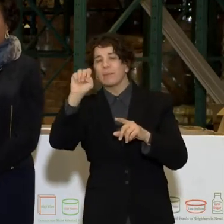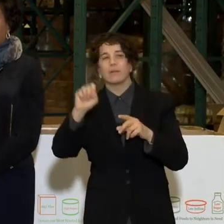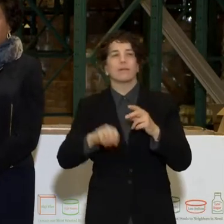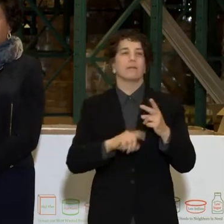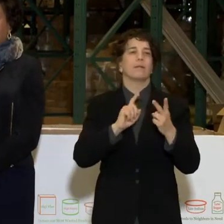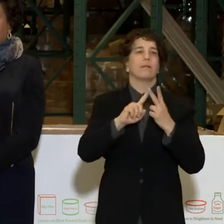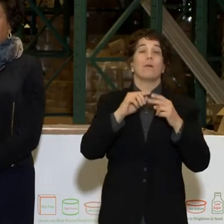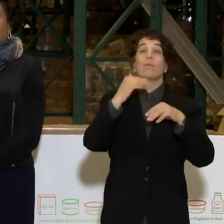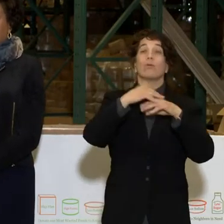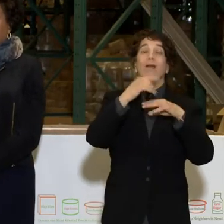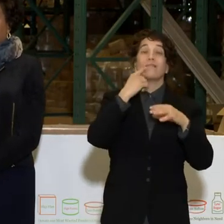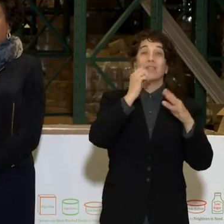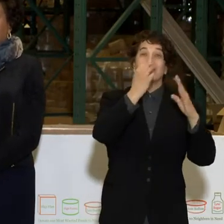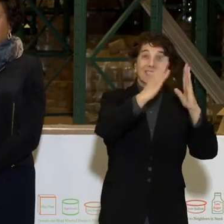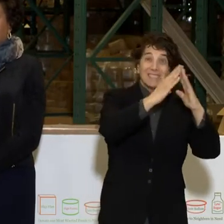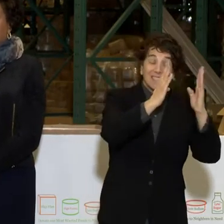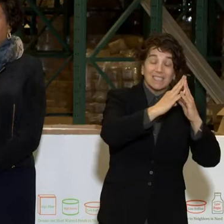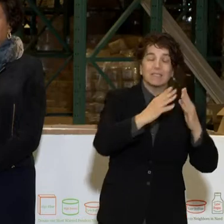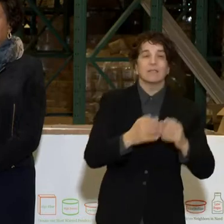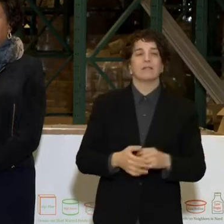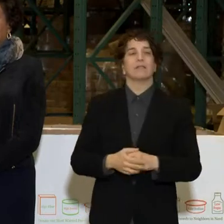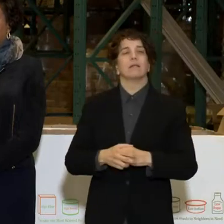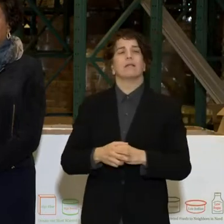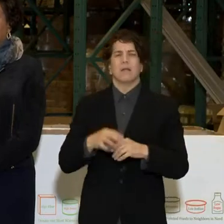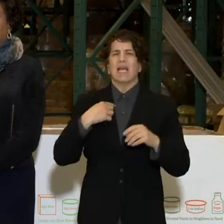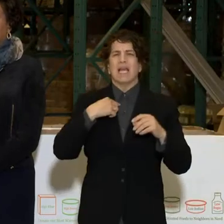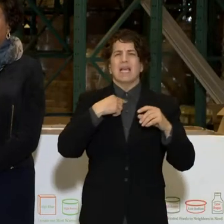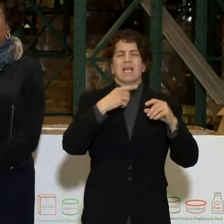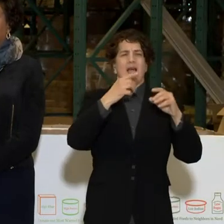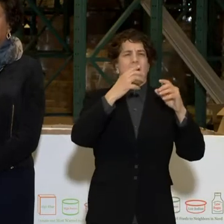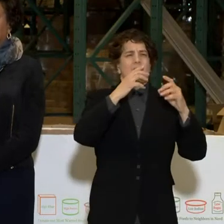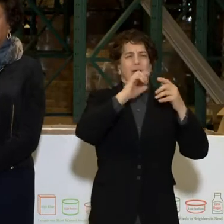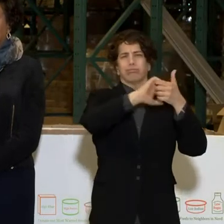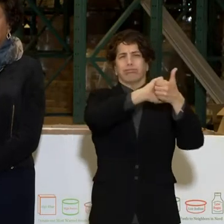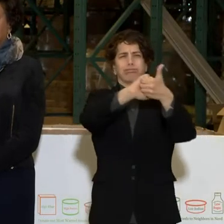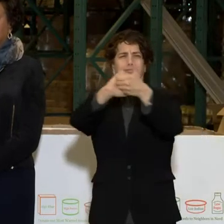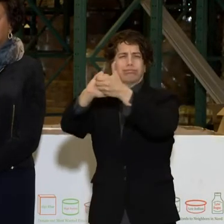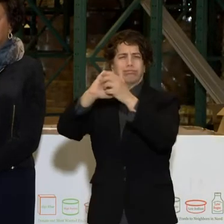much smaller faith-based organizations that have a one-room pantry within their